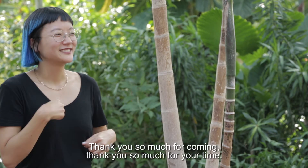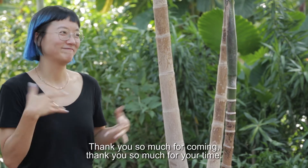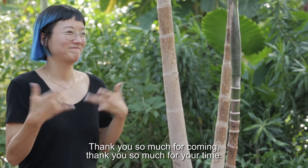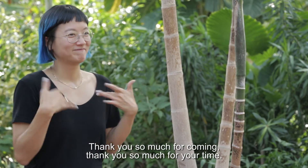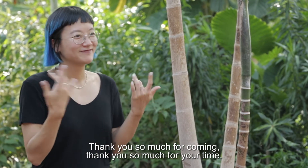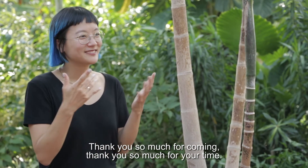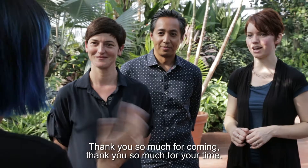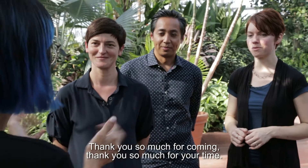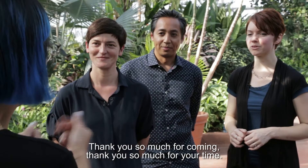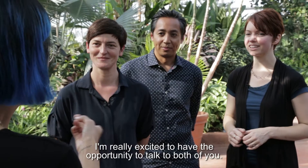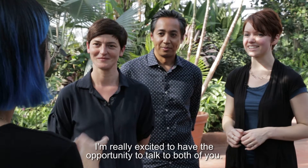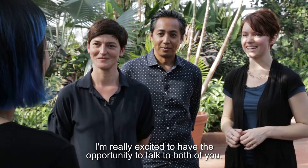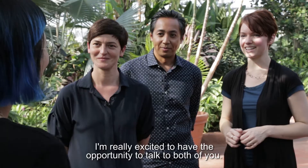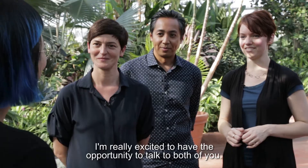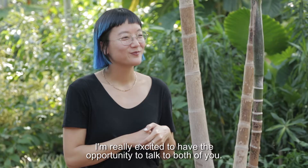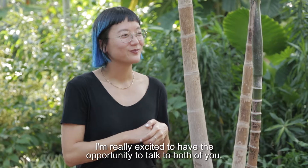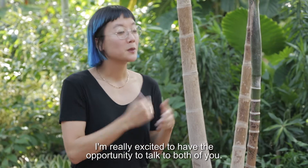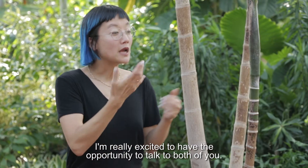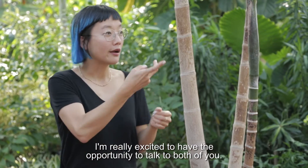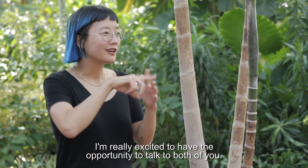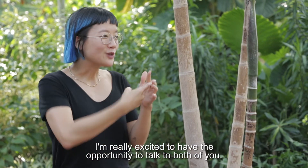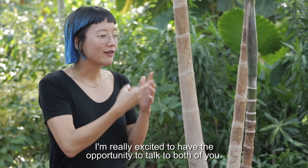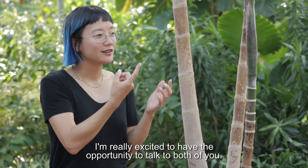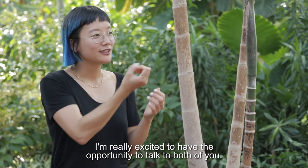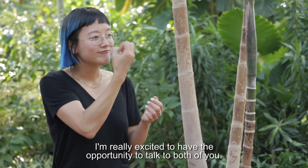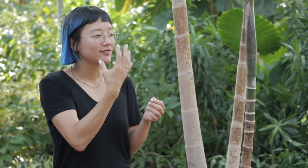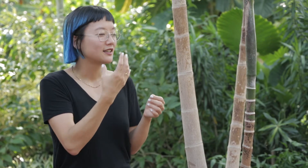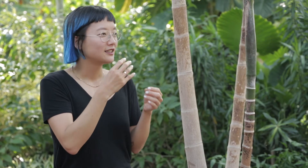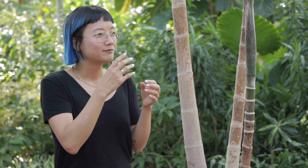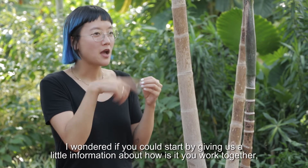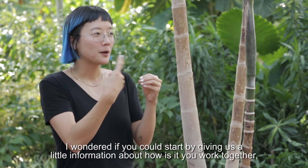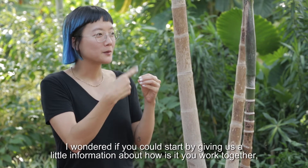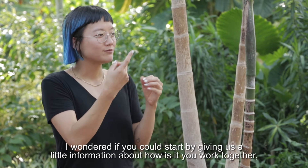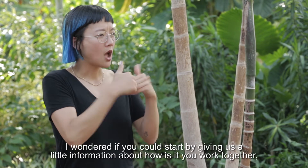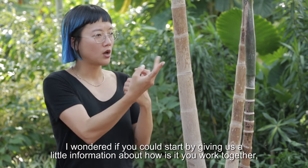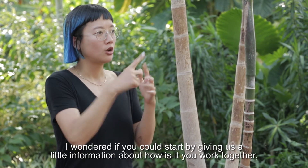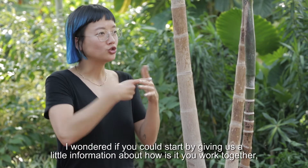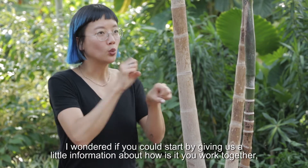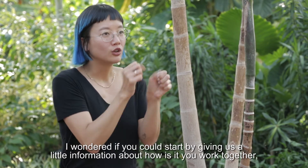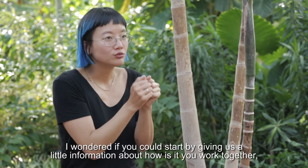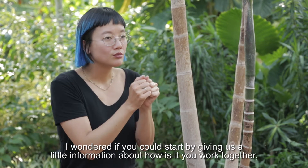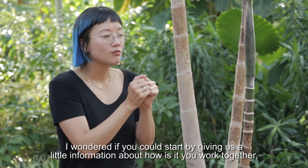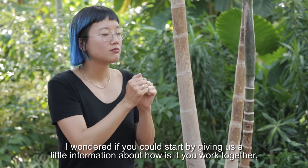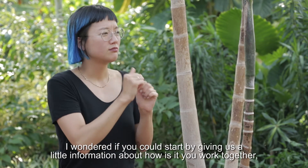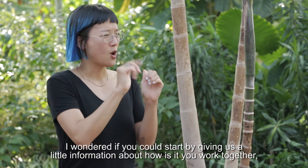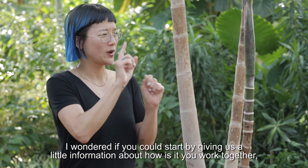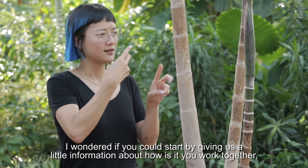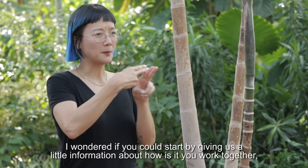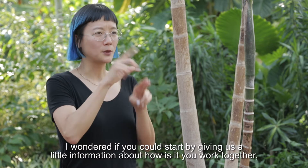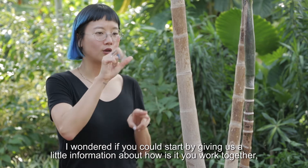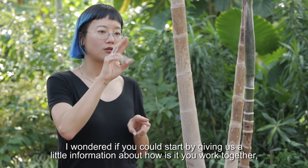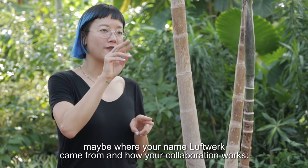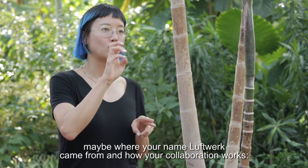Thank you so much for coming. Thank you for your time. I'm really excited to have the opportunity to talk to both of you. I wondered if you could start with giving us a little information about how it is